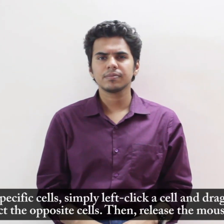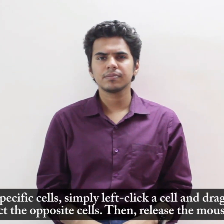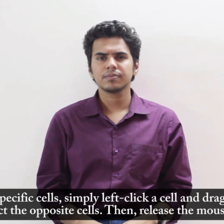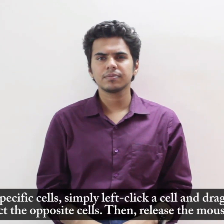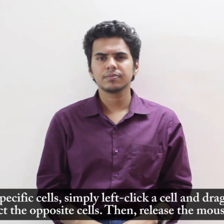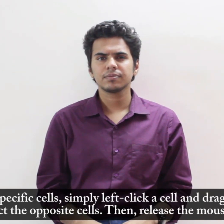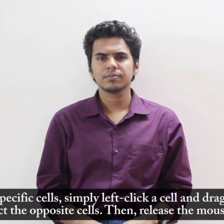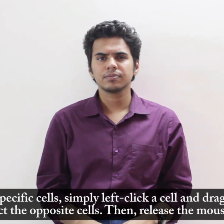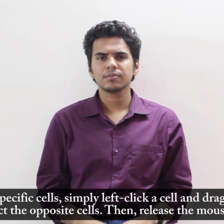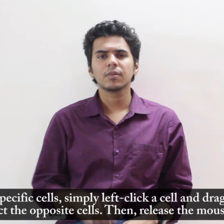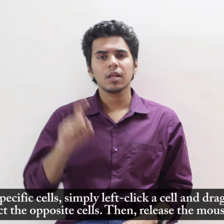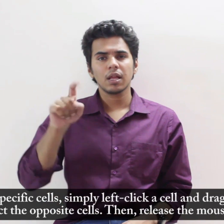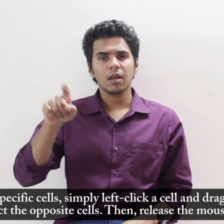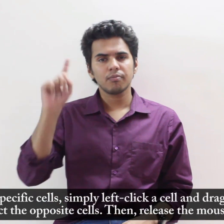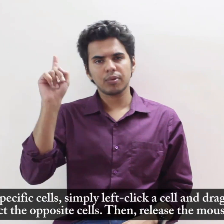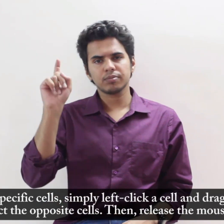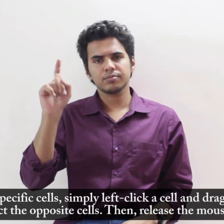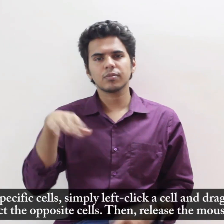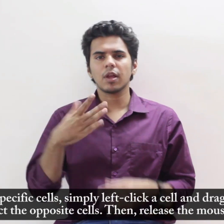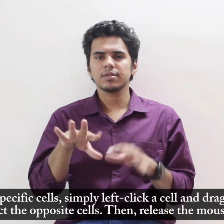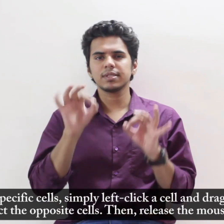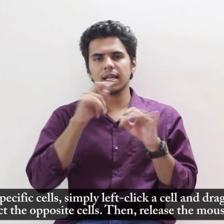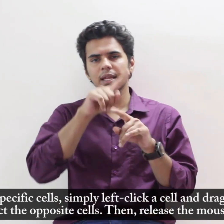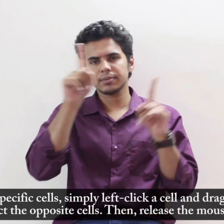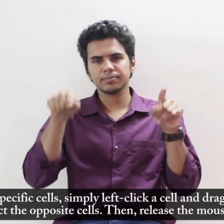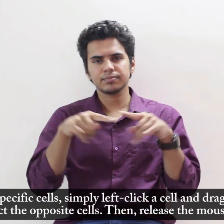the opposite cells. Then release the mouse button.